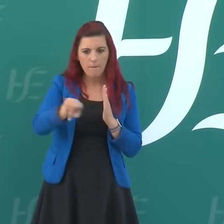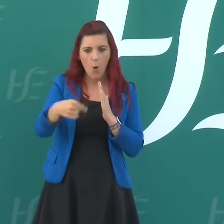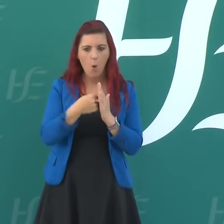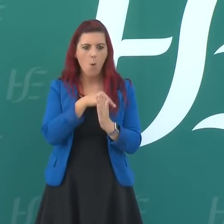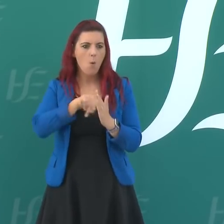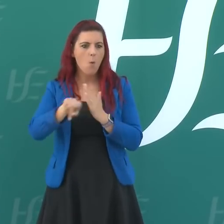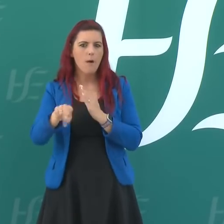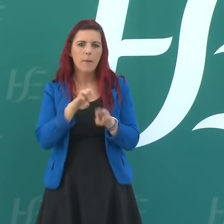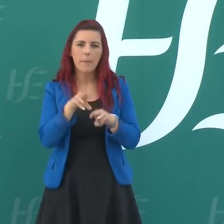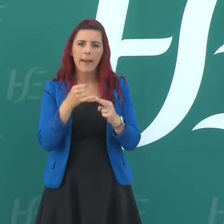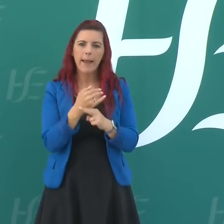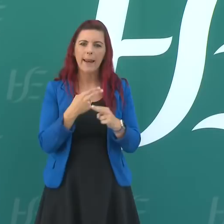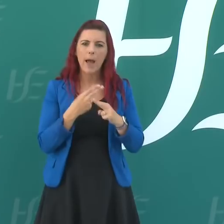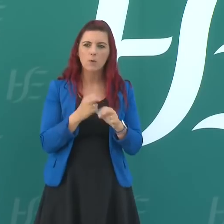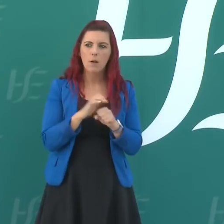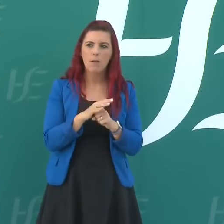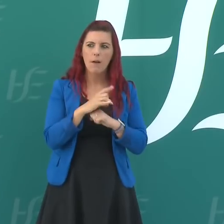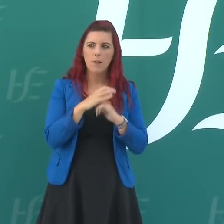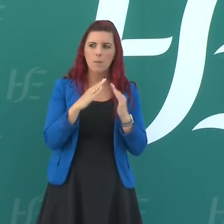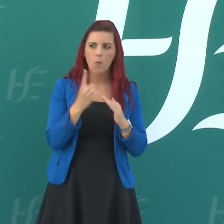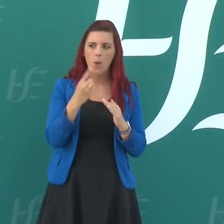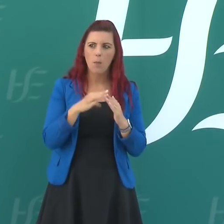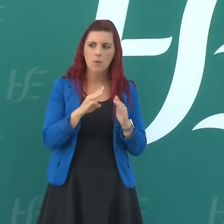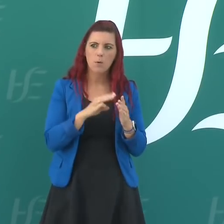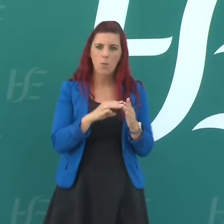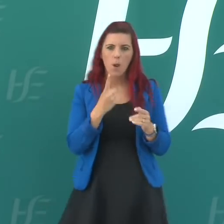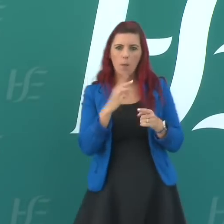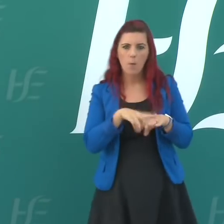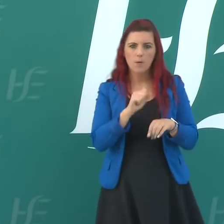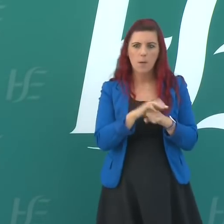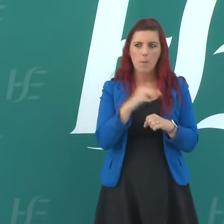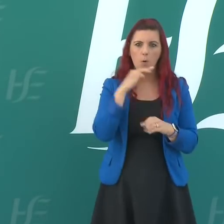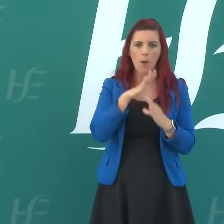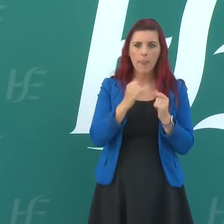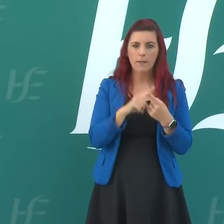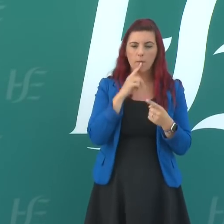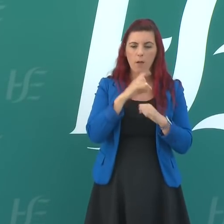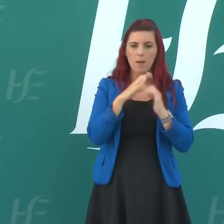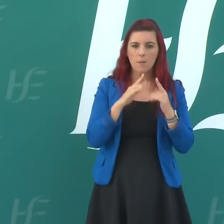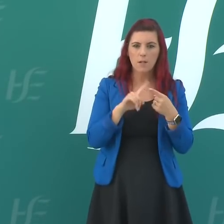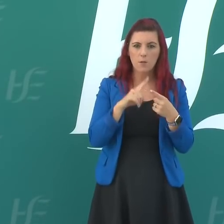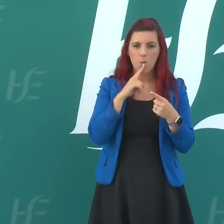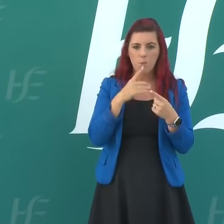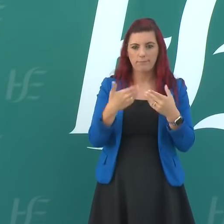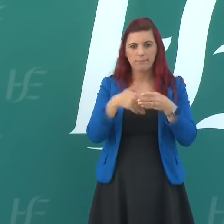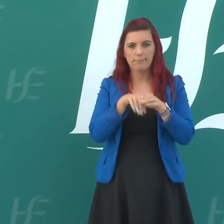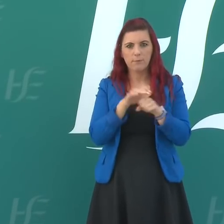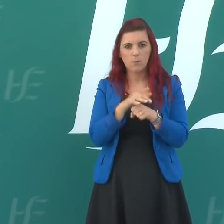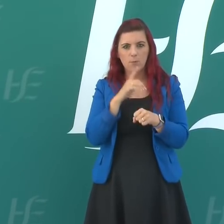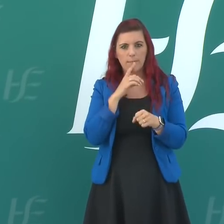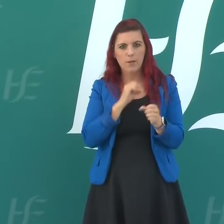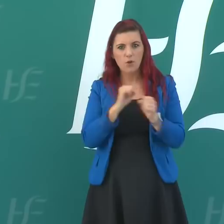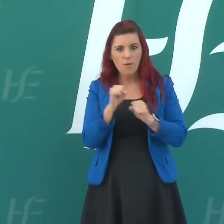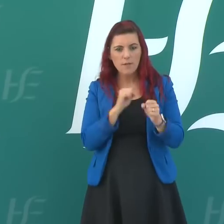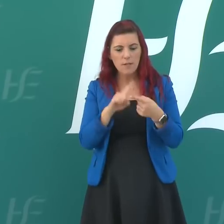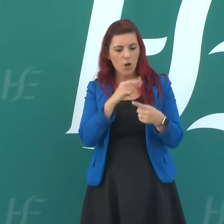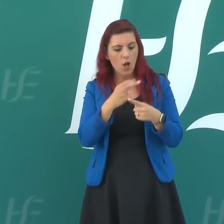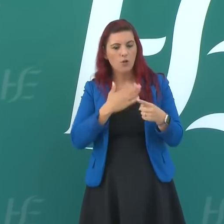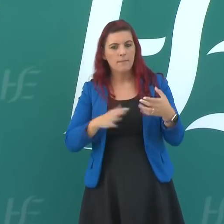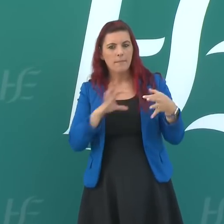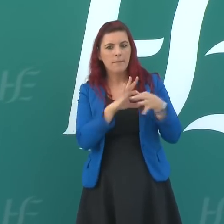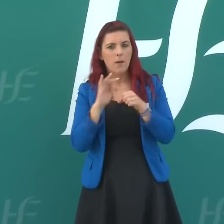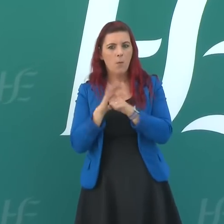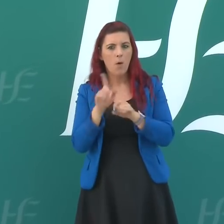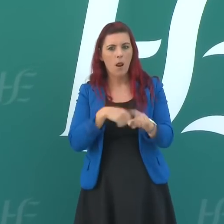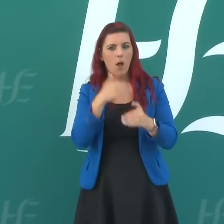most important things in acute hospitals is the flow of people from the front row right through the services and discharged out the other end. It's not just in relation to long-term